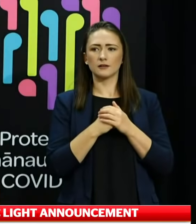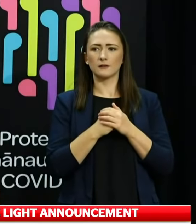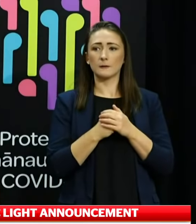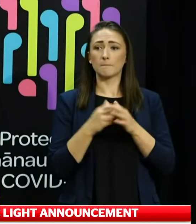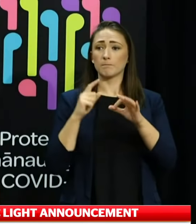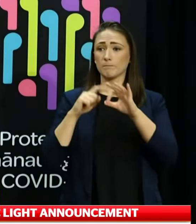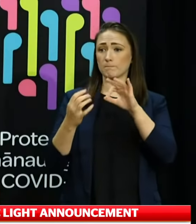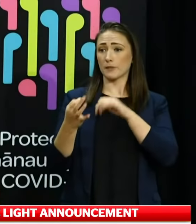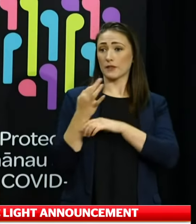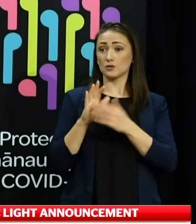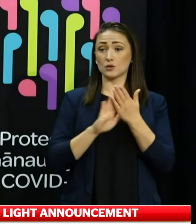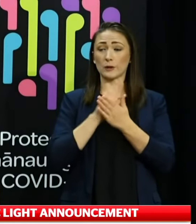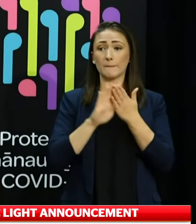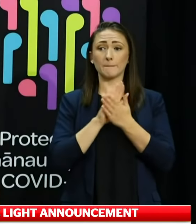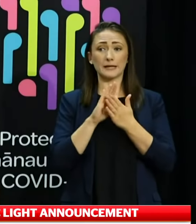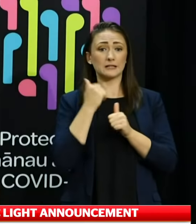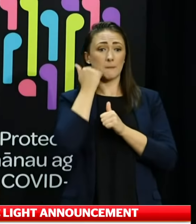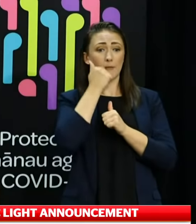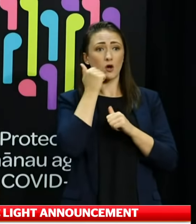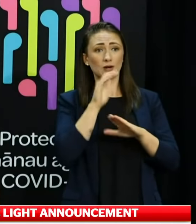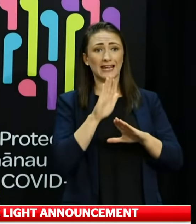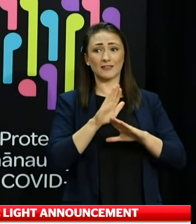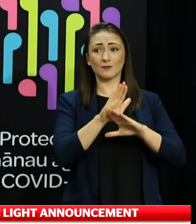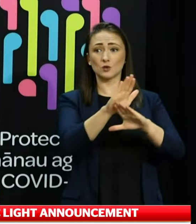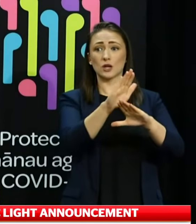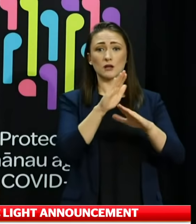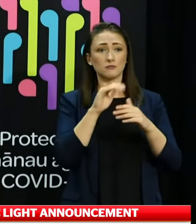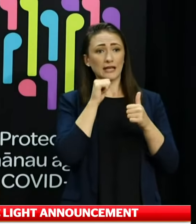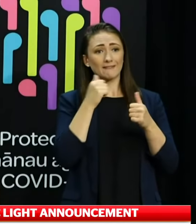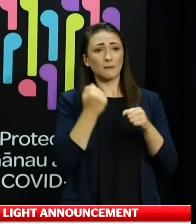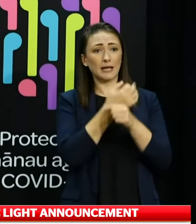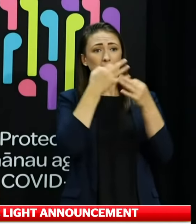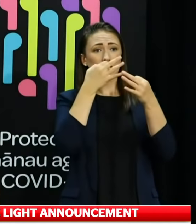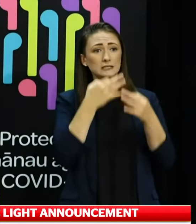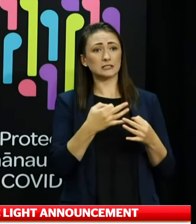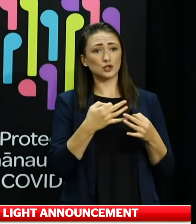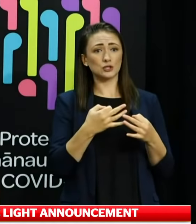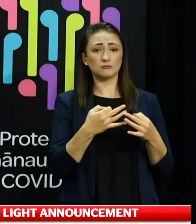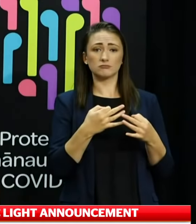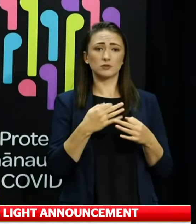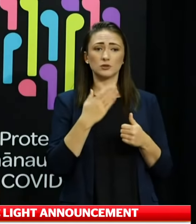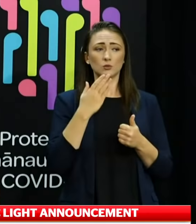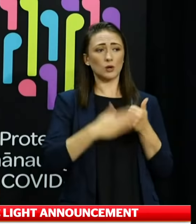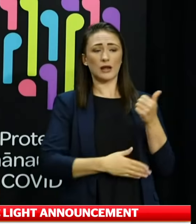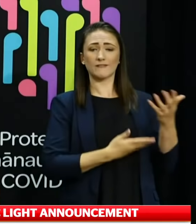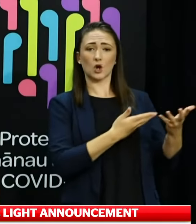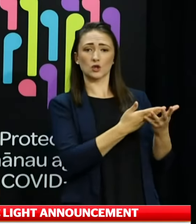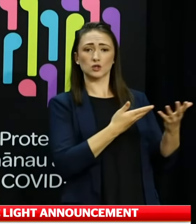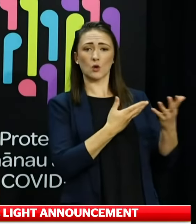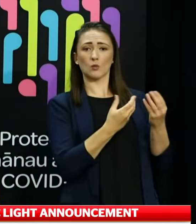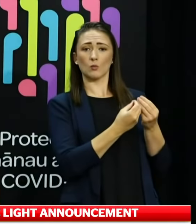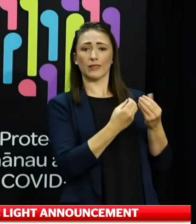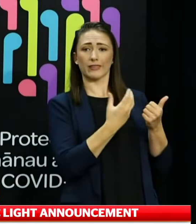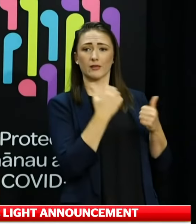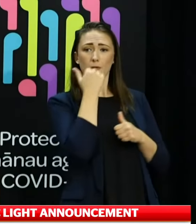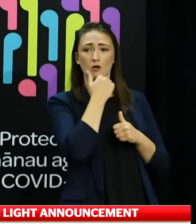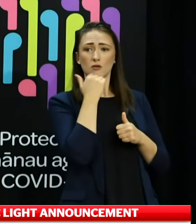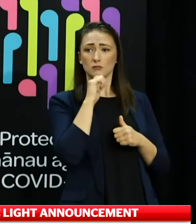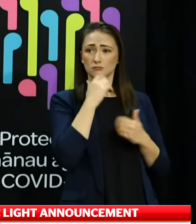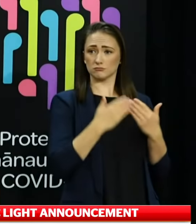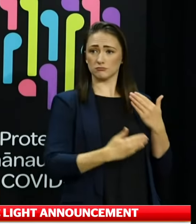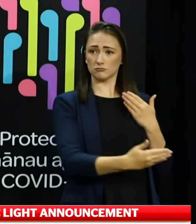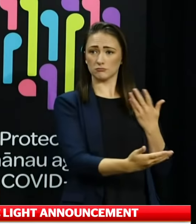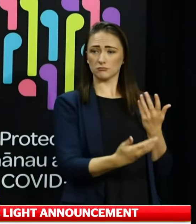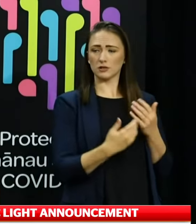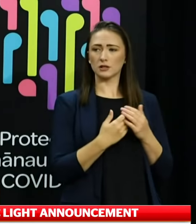Māori going forward on any other issue to do with their strategy? The word consultation in a public sector sense has